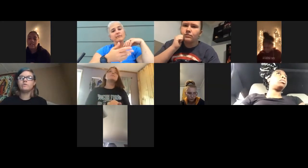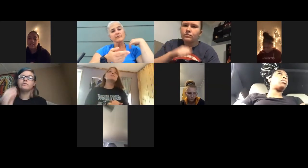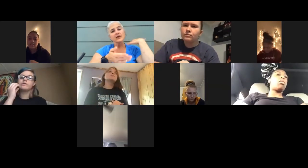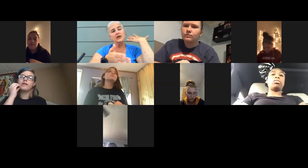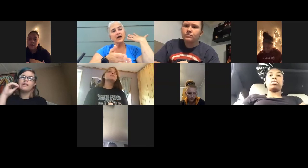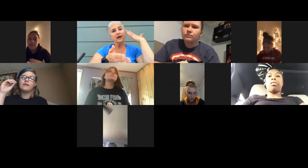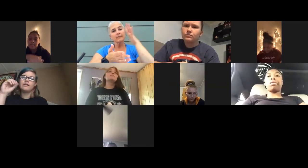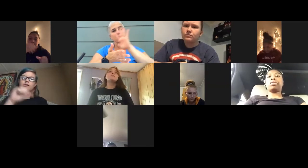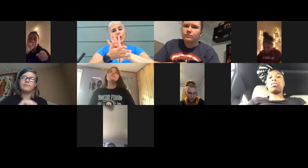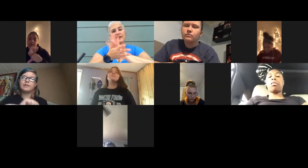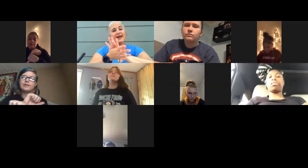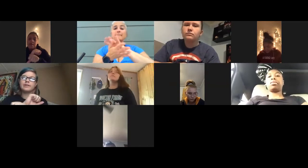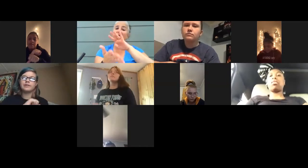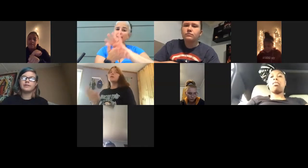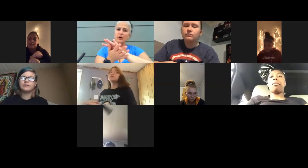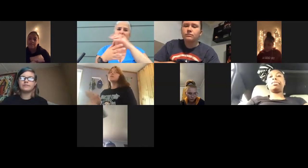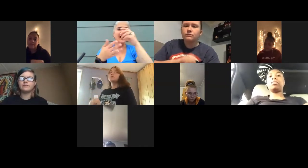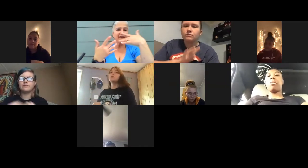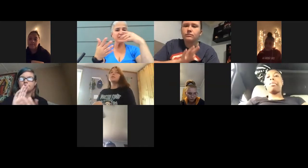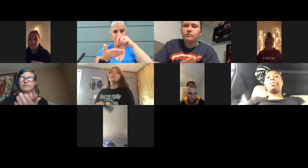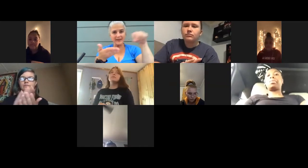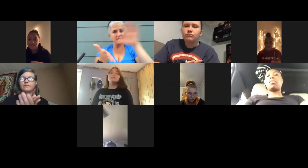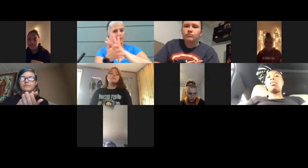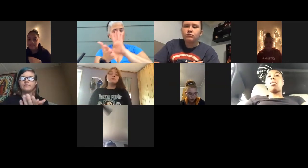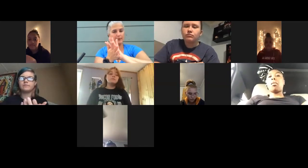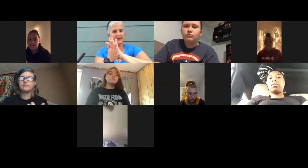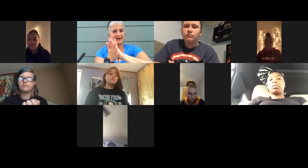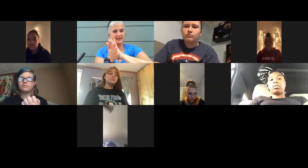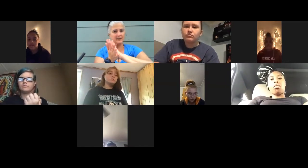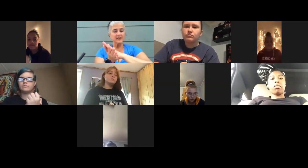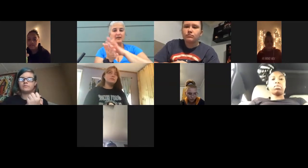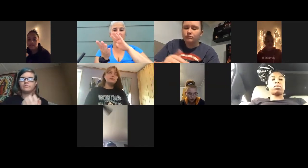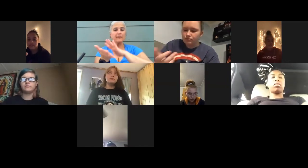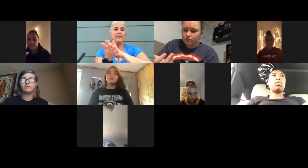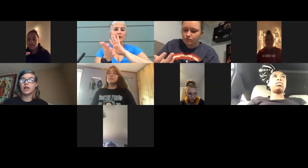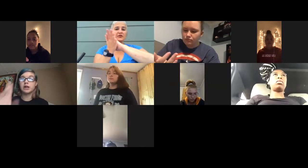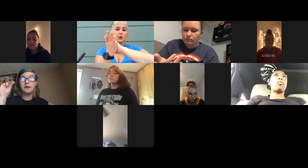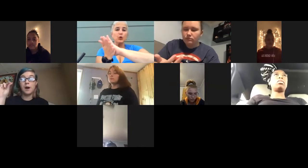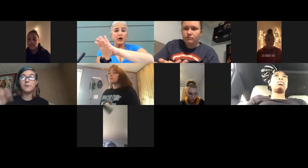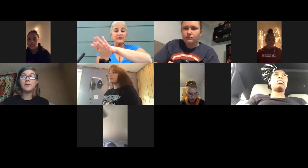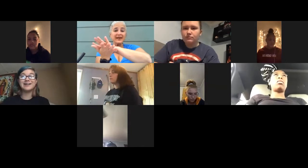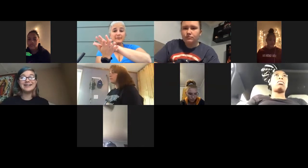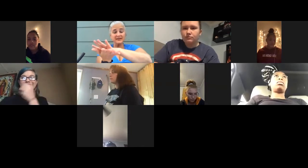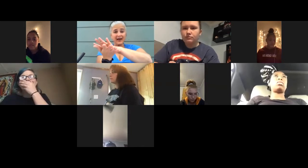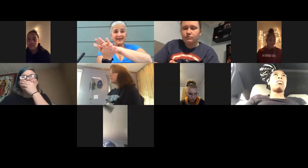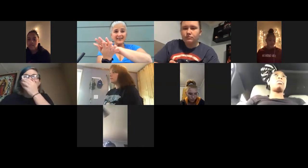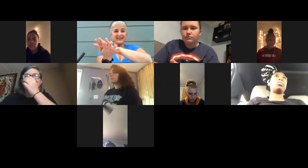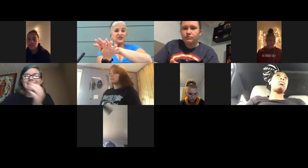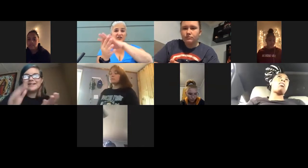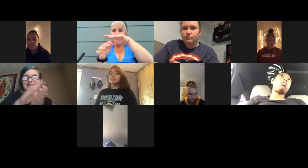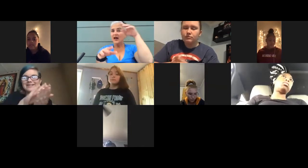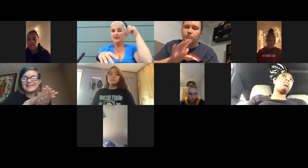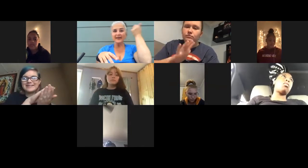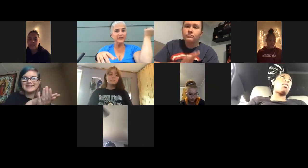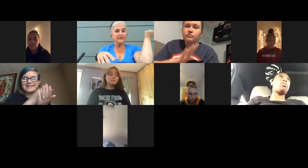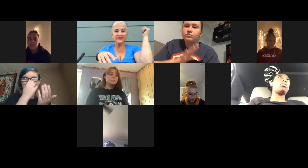Work and paper. Have you written your paper yet? So paper and school are the same sign. It's